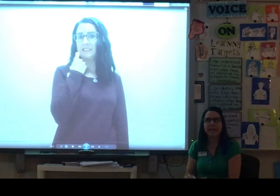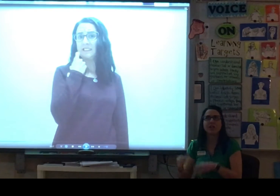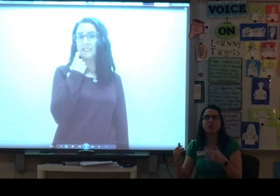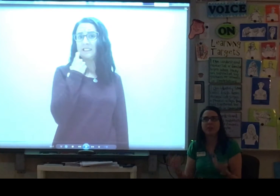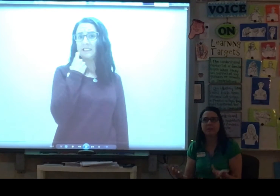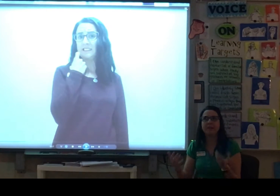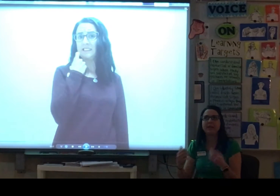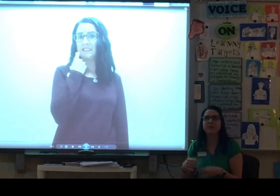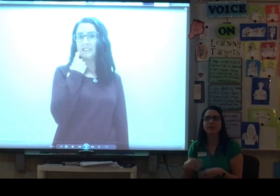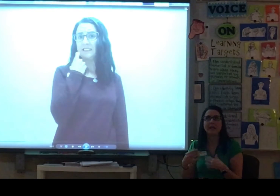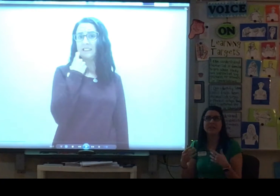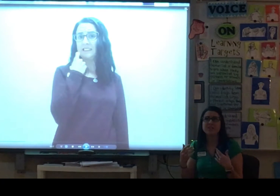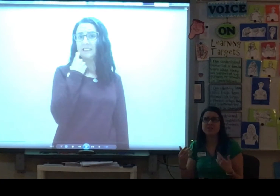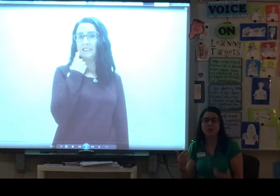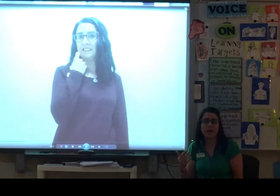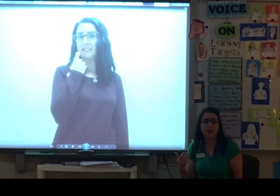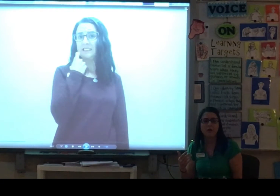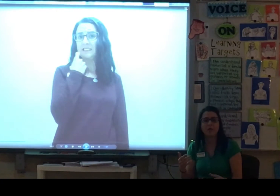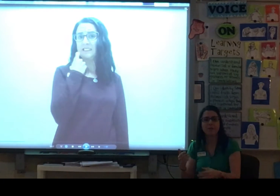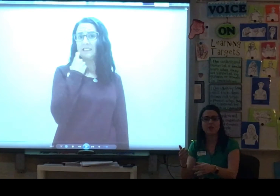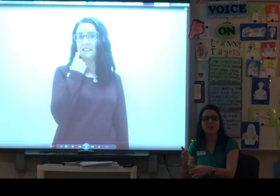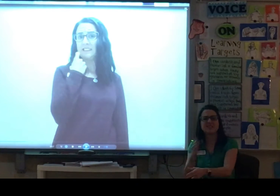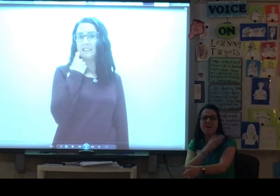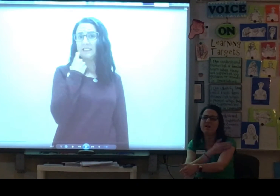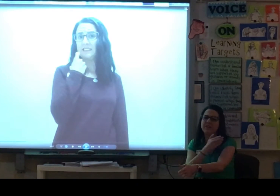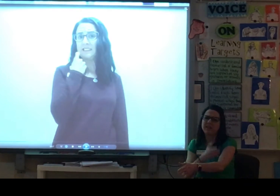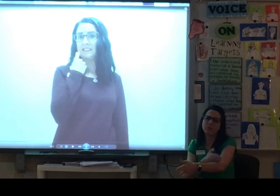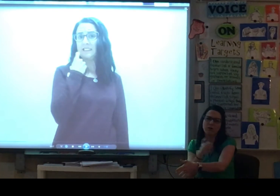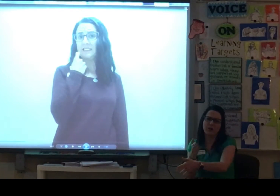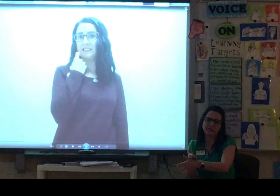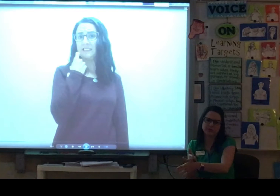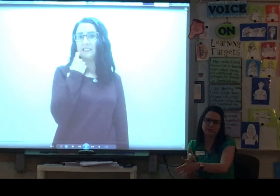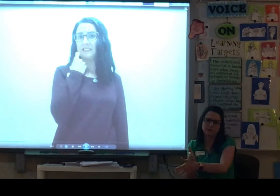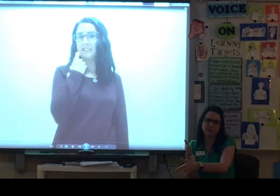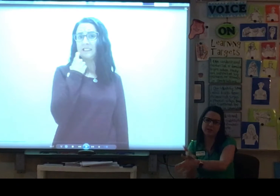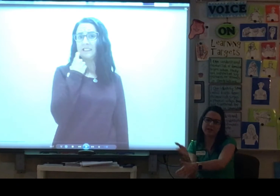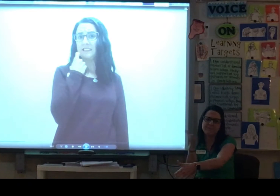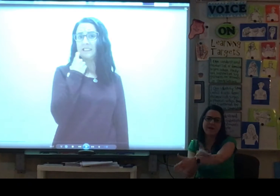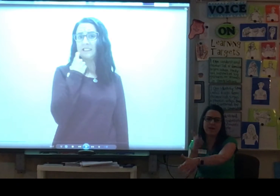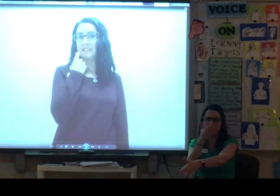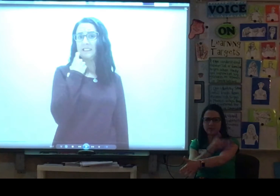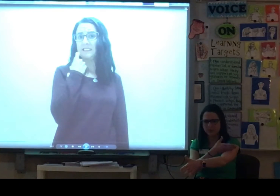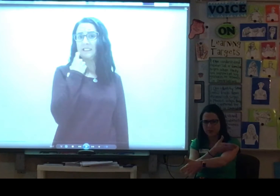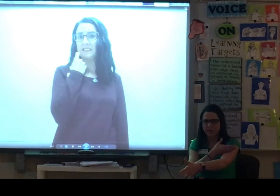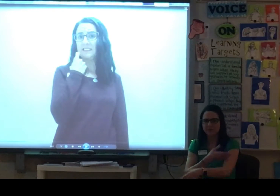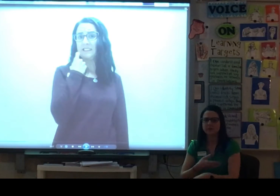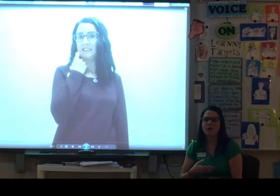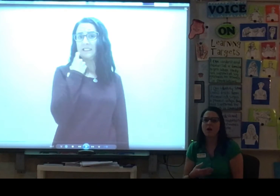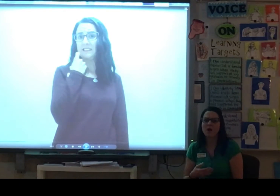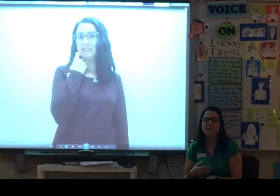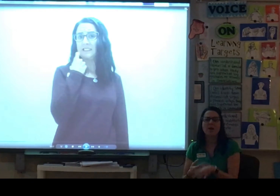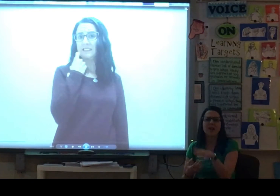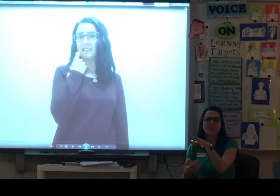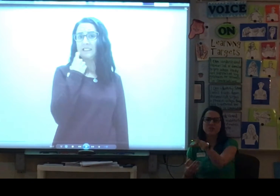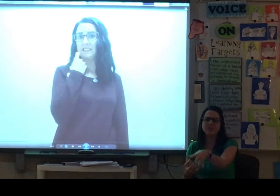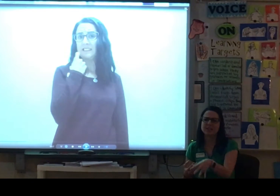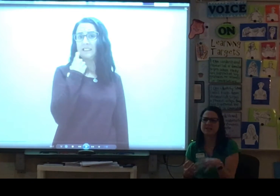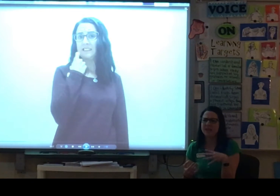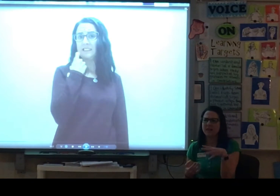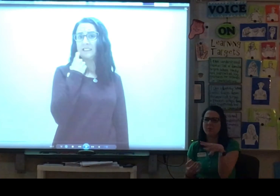It could be related to your health. I mean, you could say, oh, they're getting worse or they're getting better. But I do tend to sign it